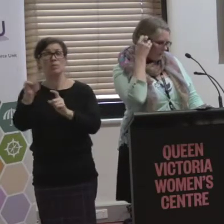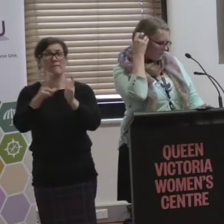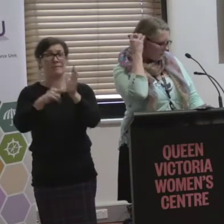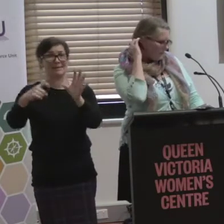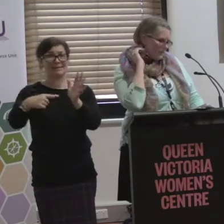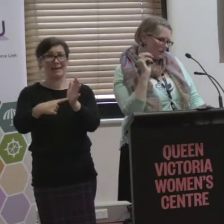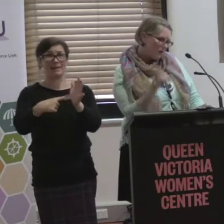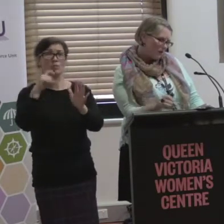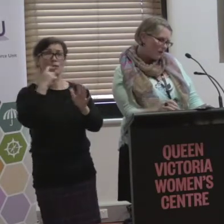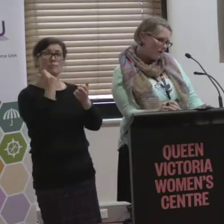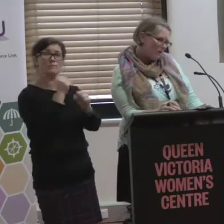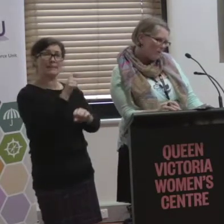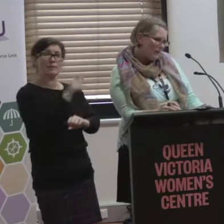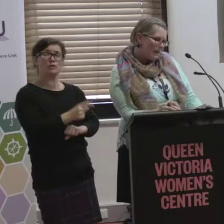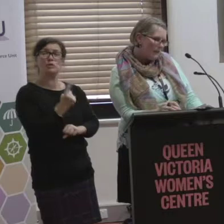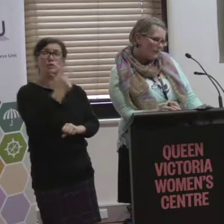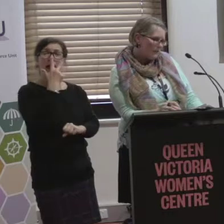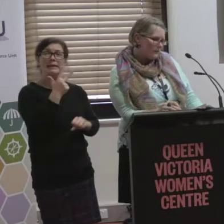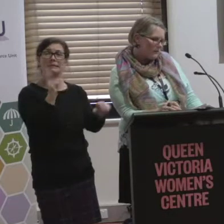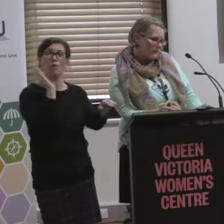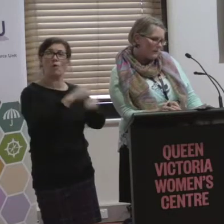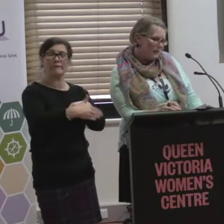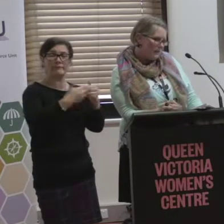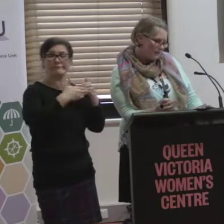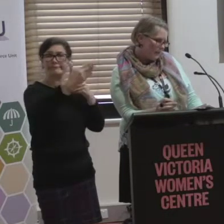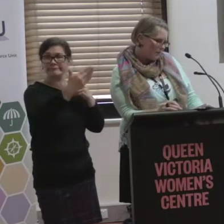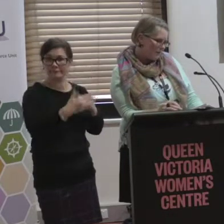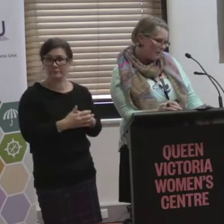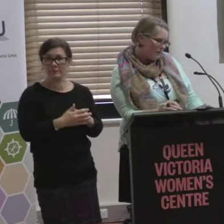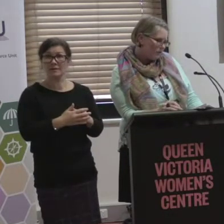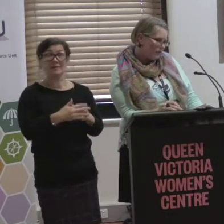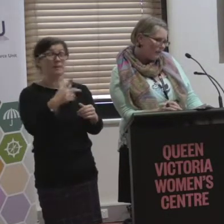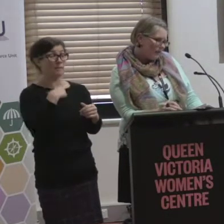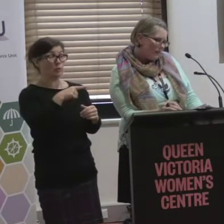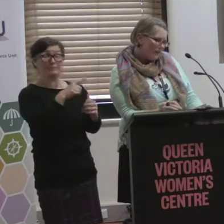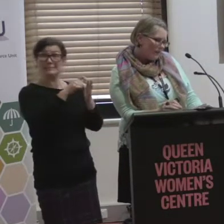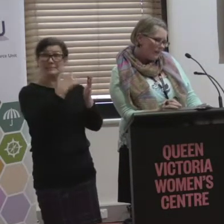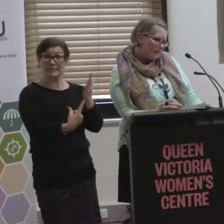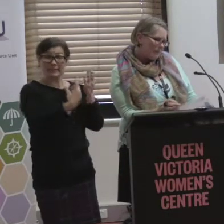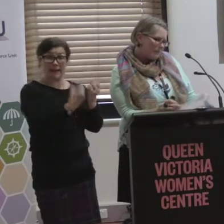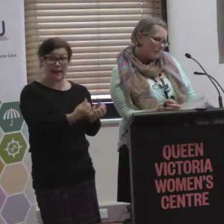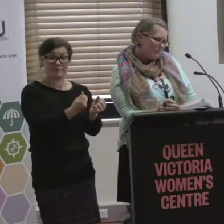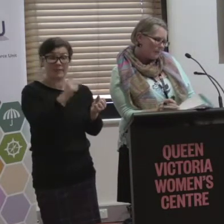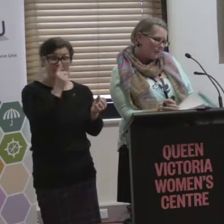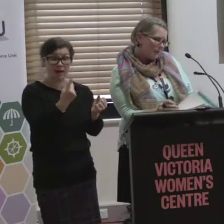protects a person 18 years or over as a result of a disability who is unable to make the decision. They can,